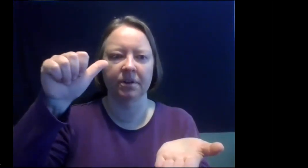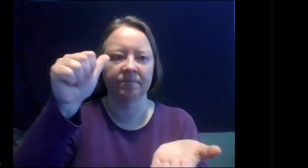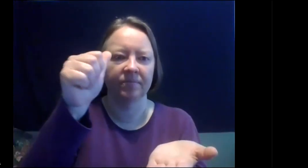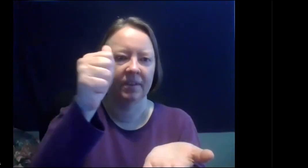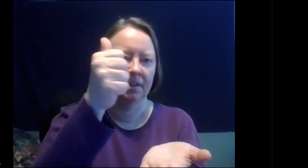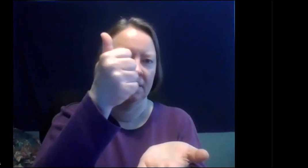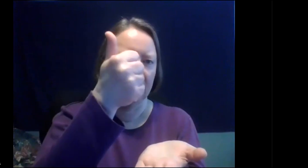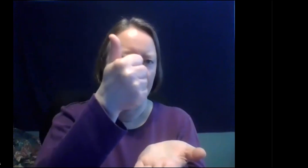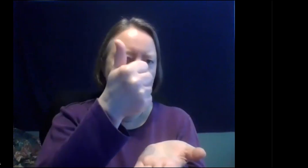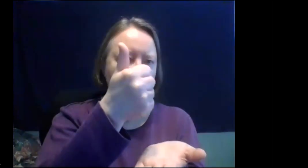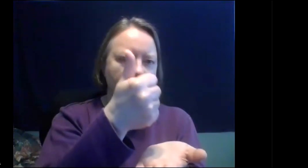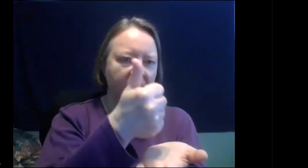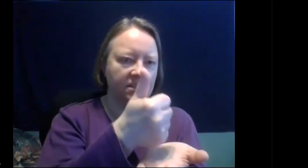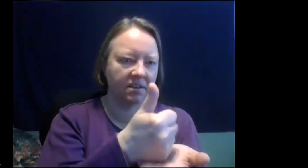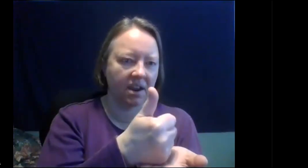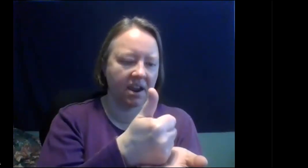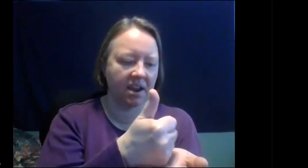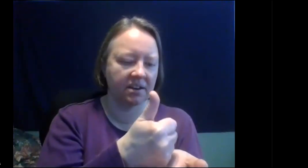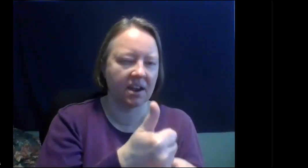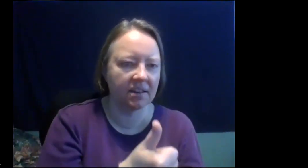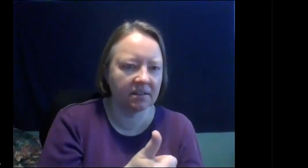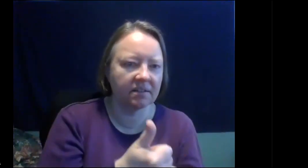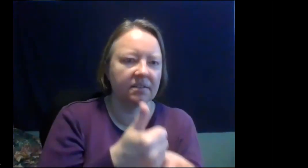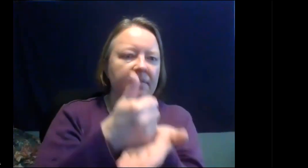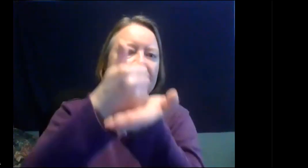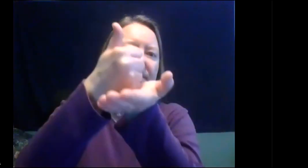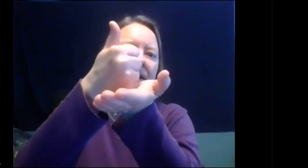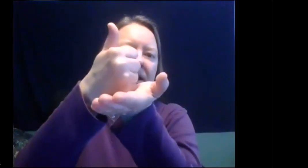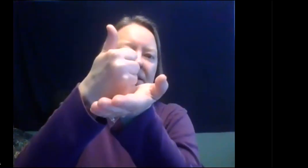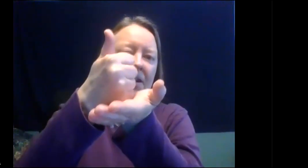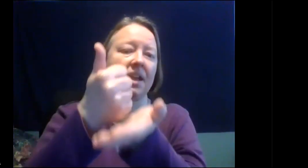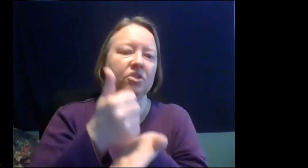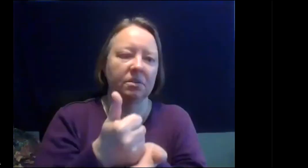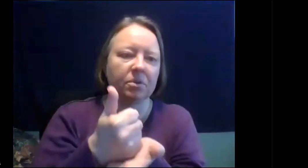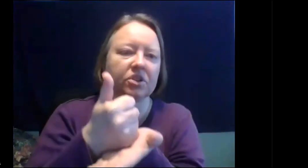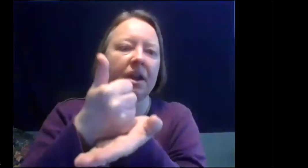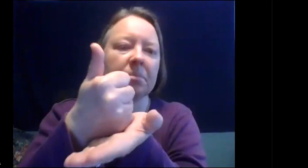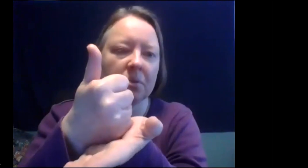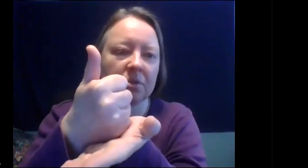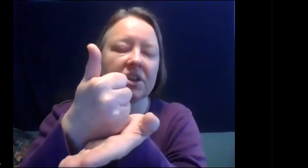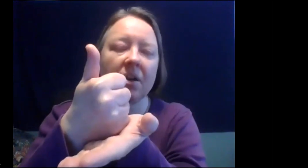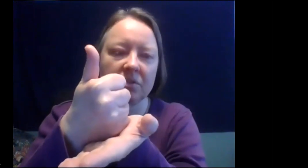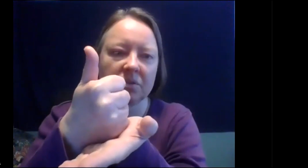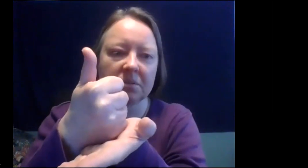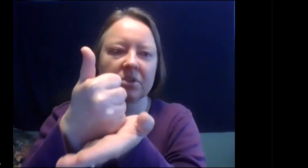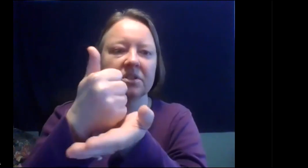more and put that A hand on that hand. And I usually push up or push out towards the